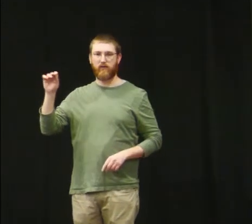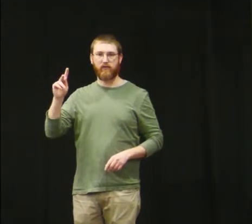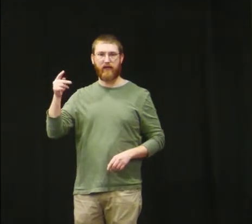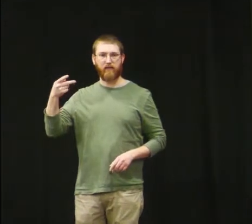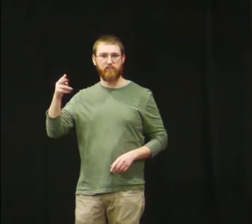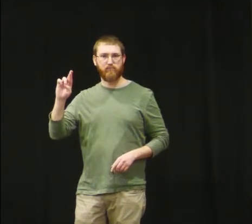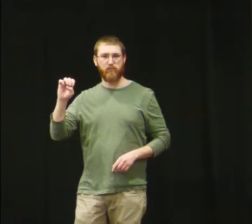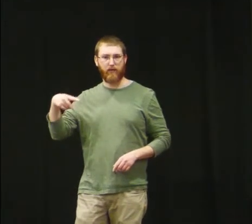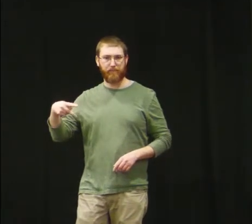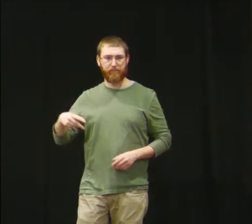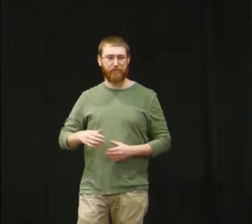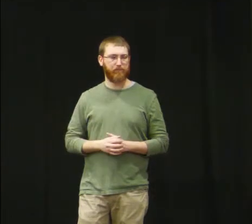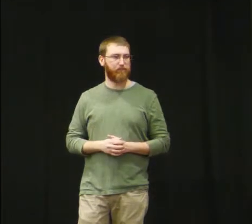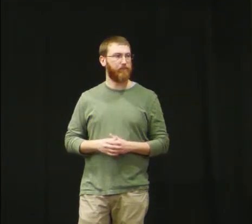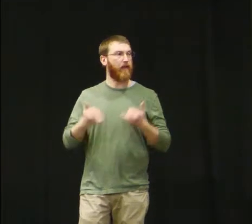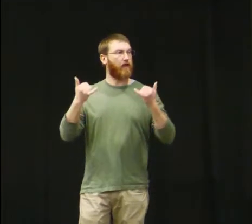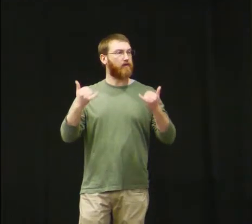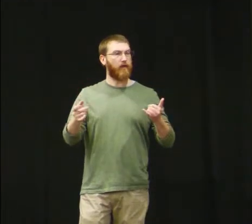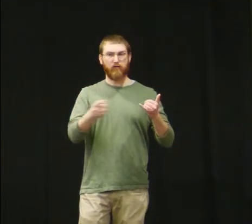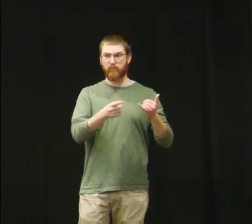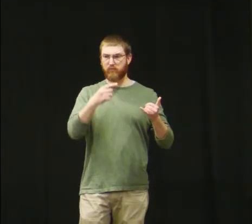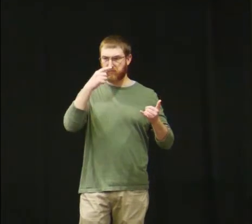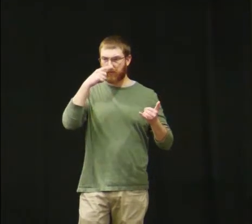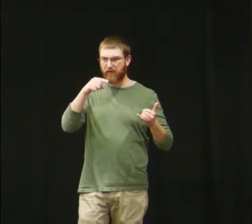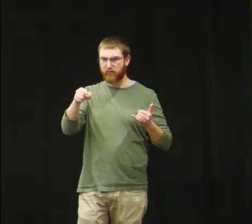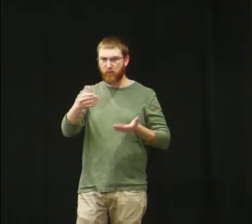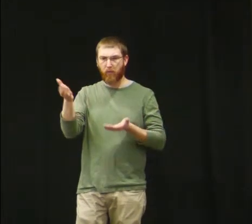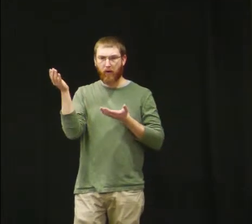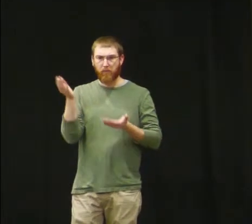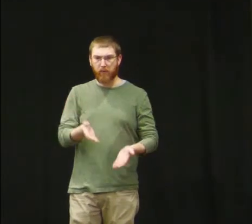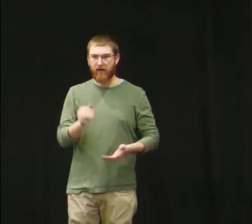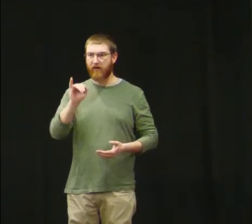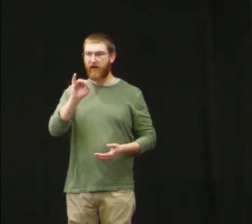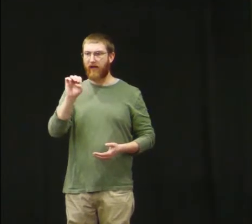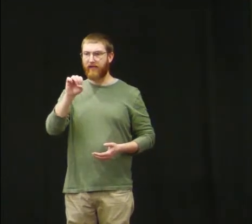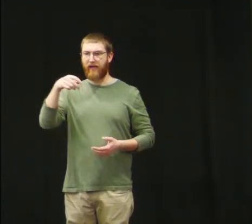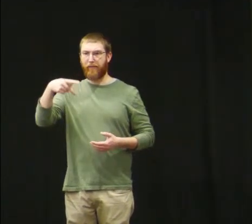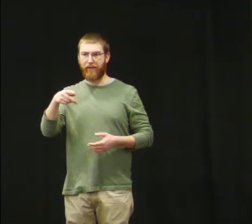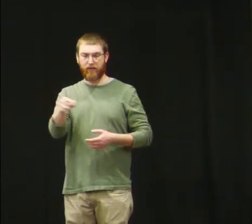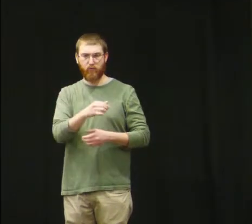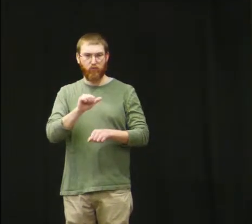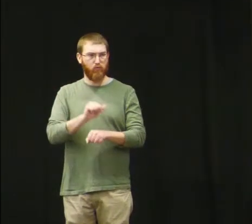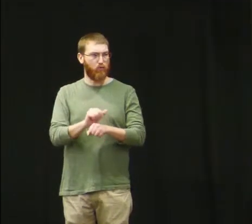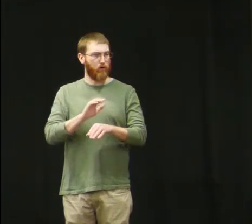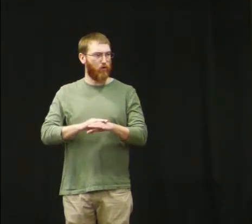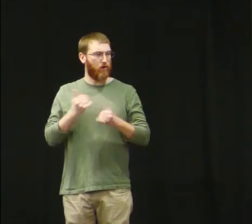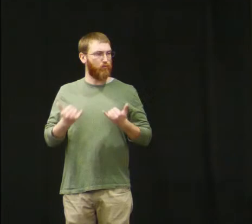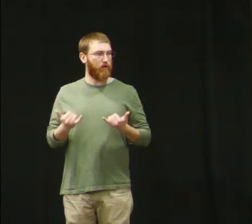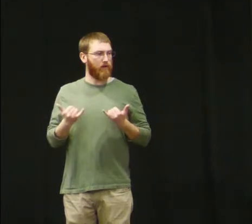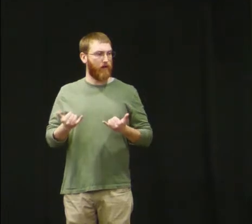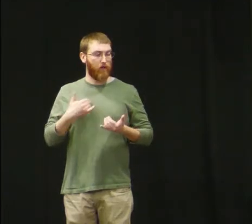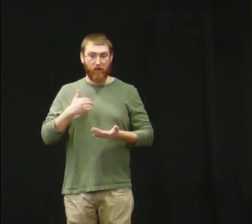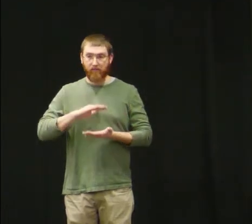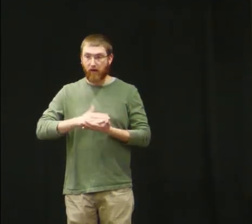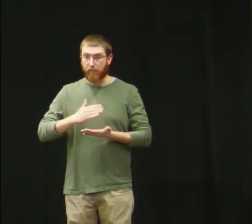So now what we would like you to do, did everybody bring an IEP that you're currently working on, or do you have your